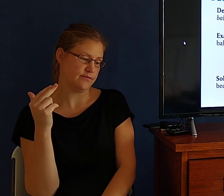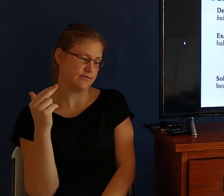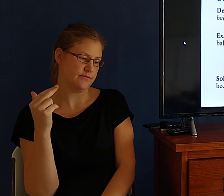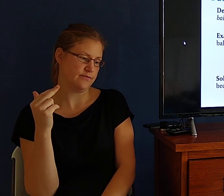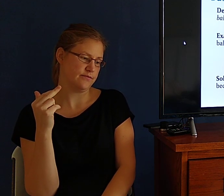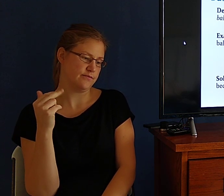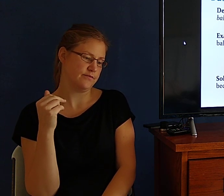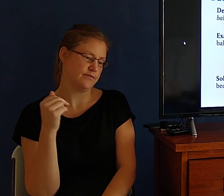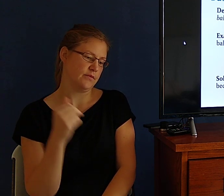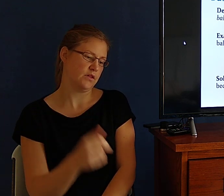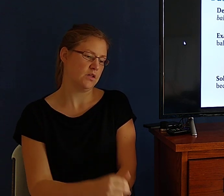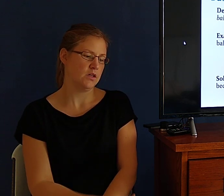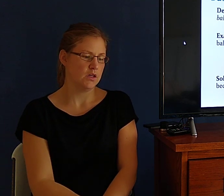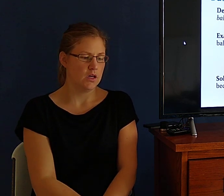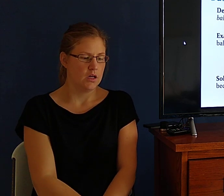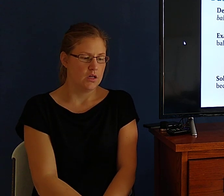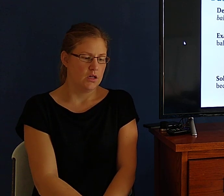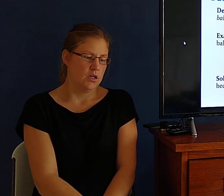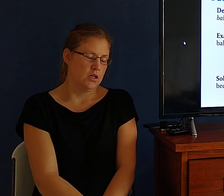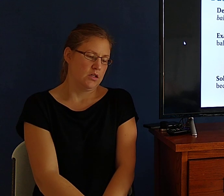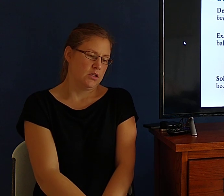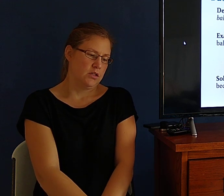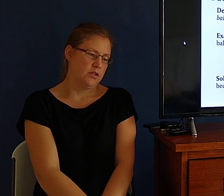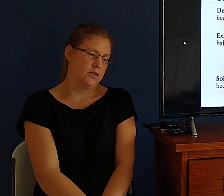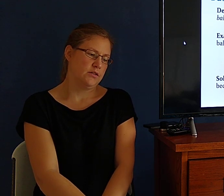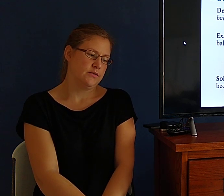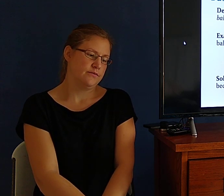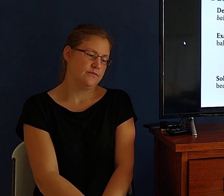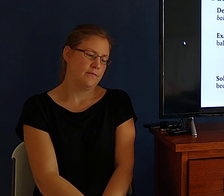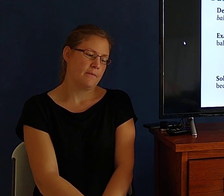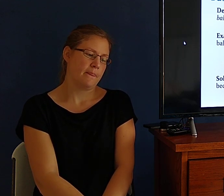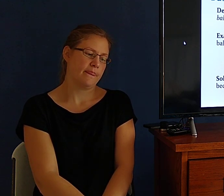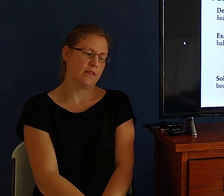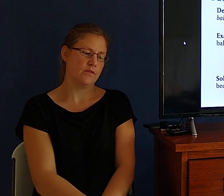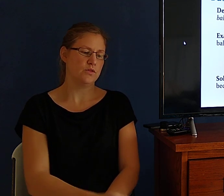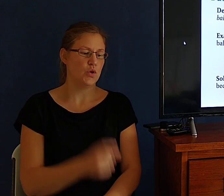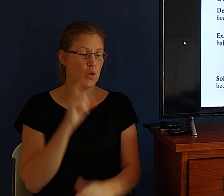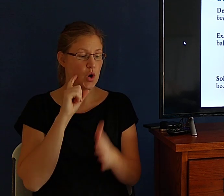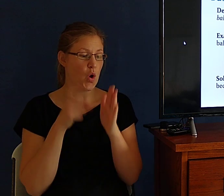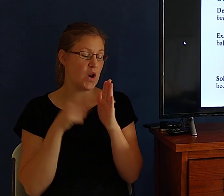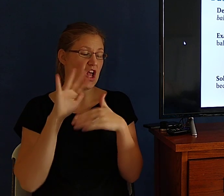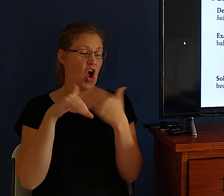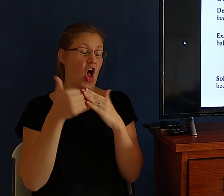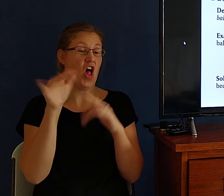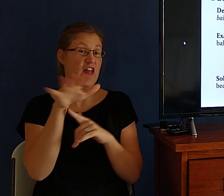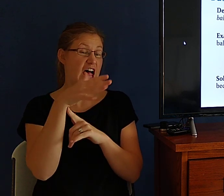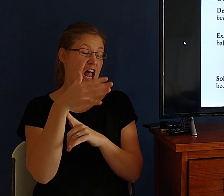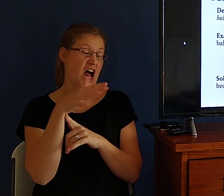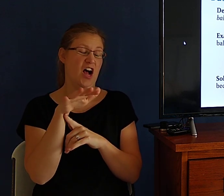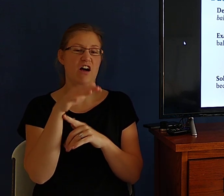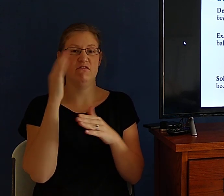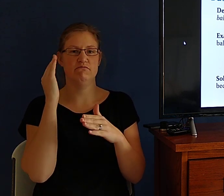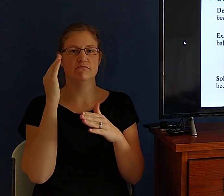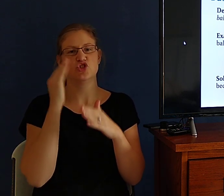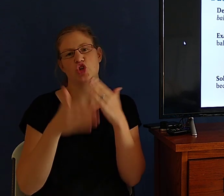h, and this is h minus 1, and you can notice that all the terminal nodes or the leaves